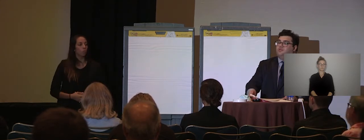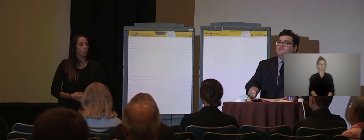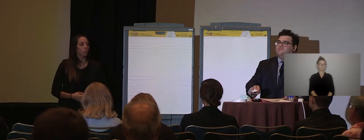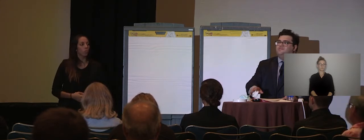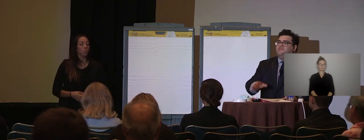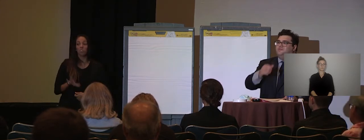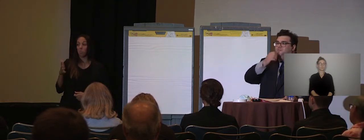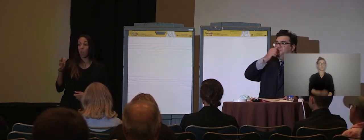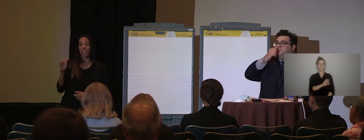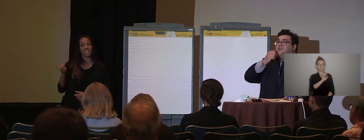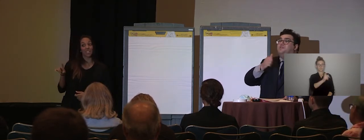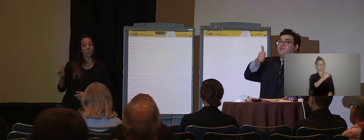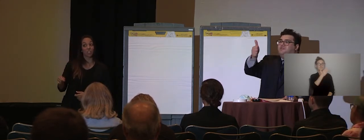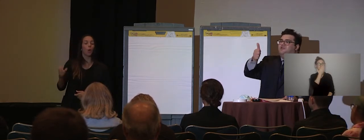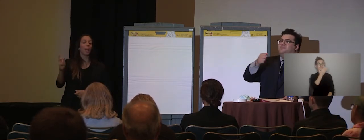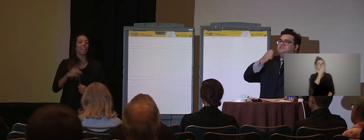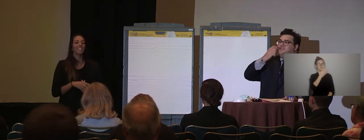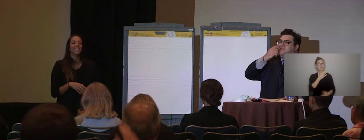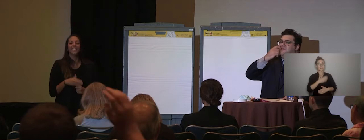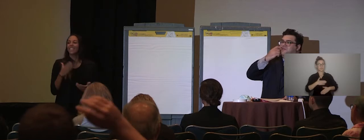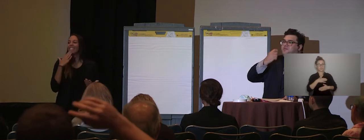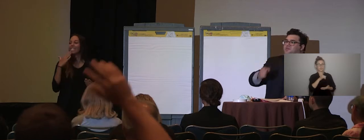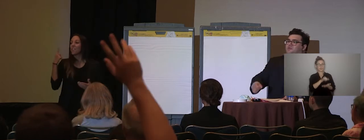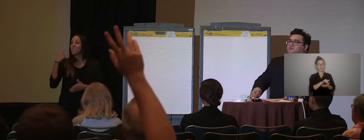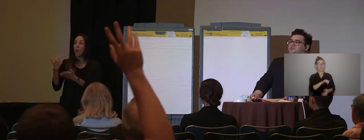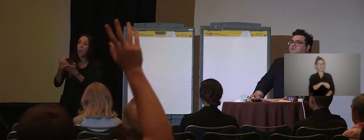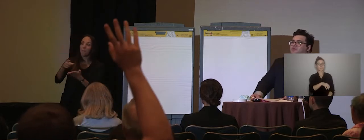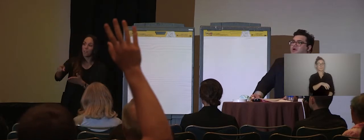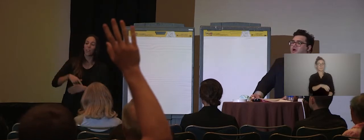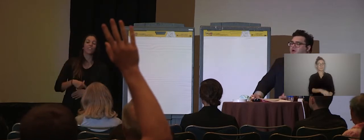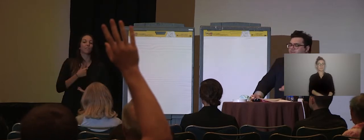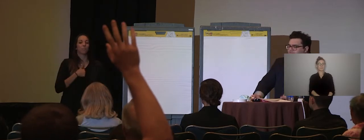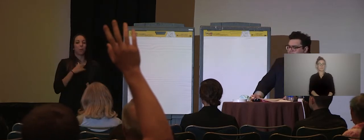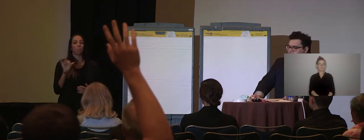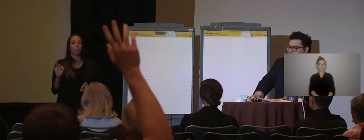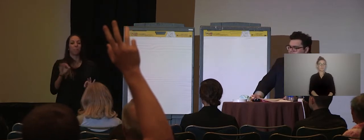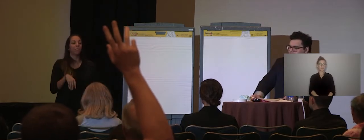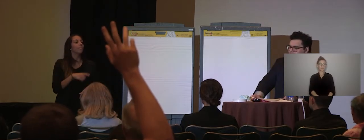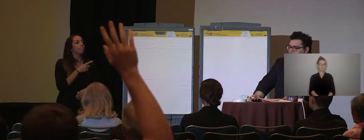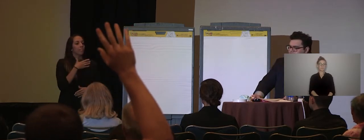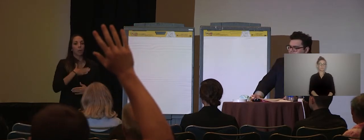correct? More or less. All right, thank you. I appreciate it.